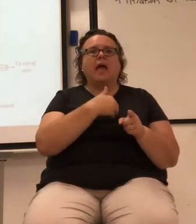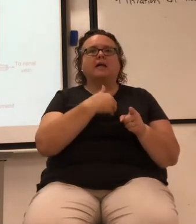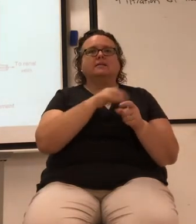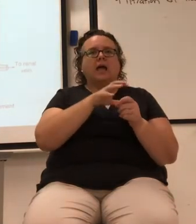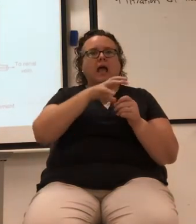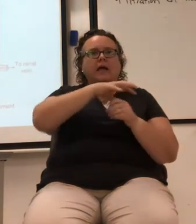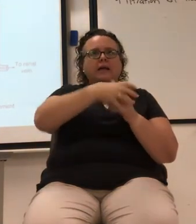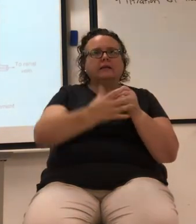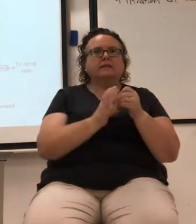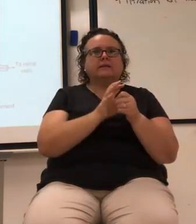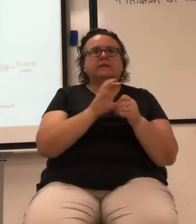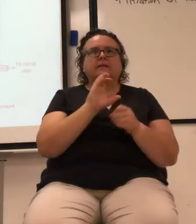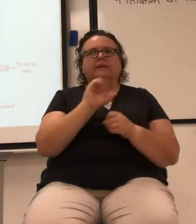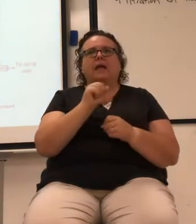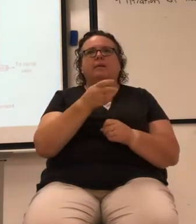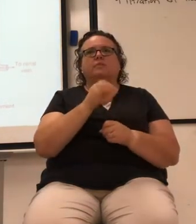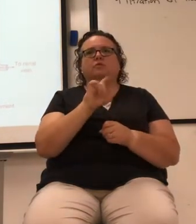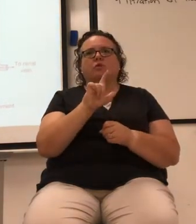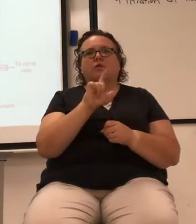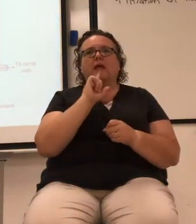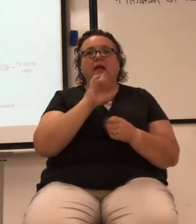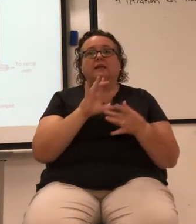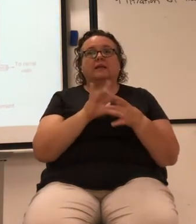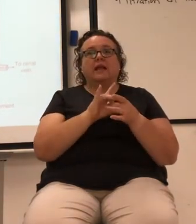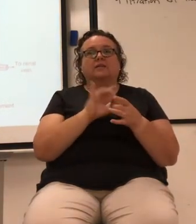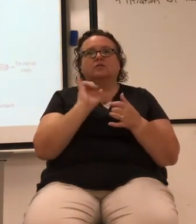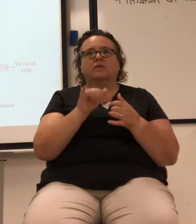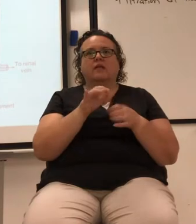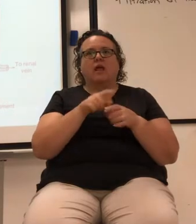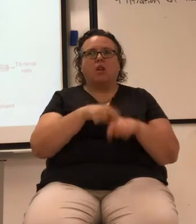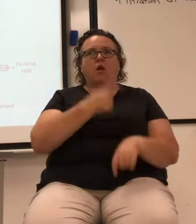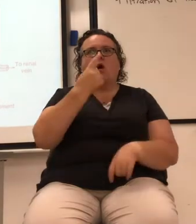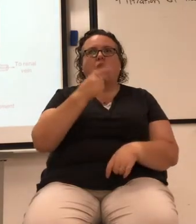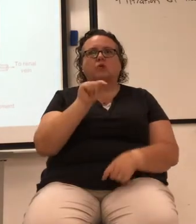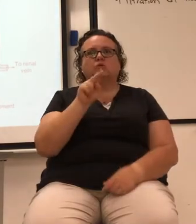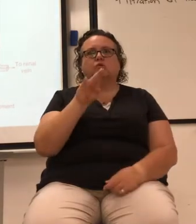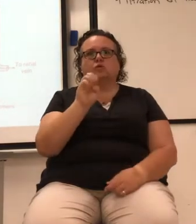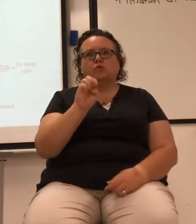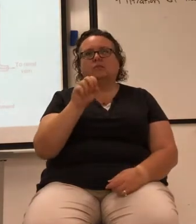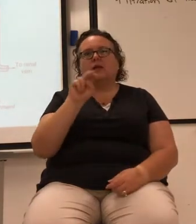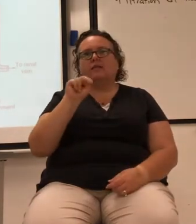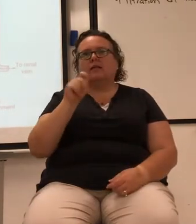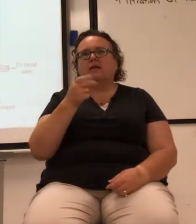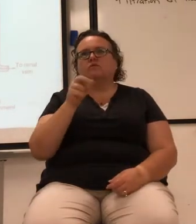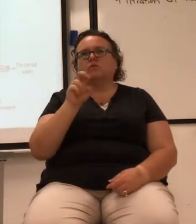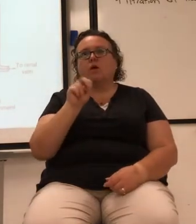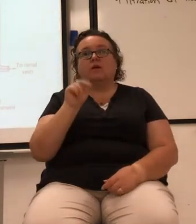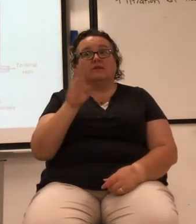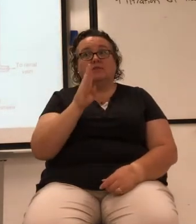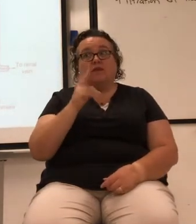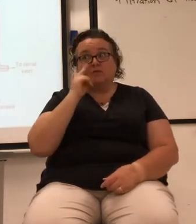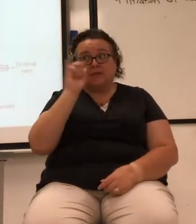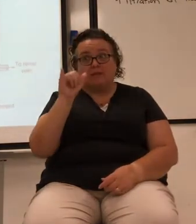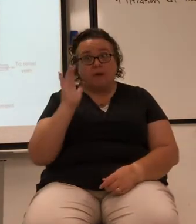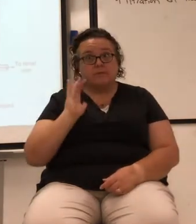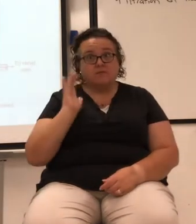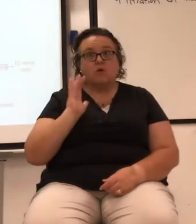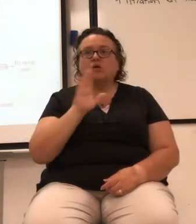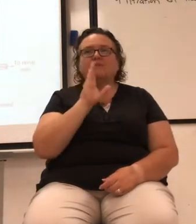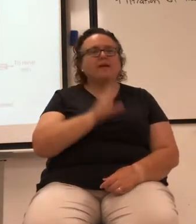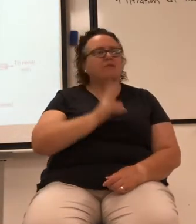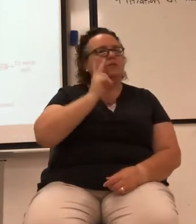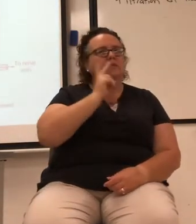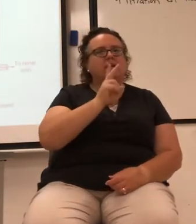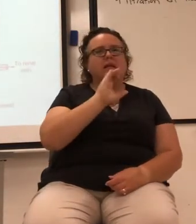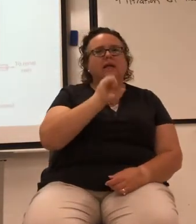it. The capsule is connected to this long tube, the nephron. Okay, so you've never seen that before. You've never seen a